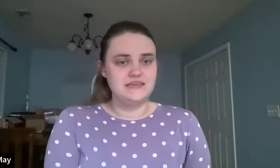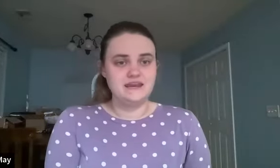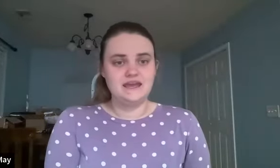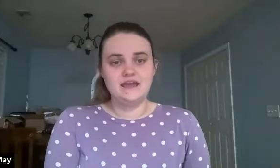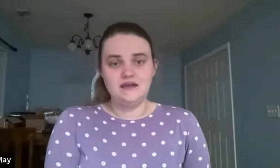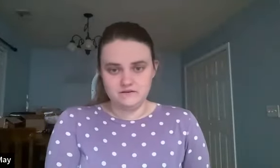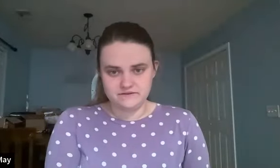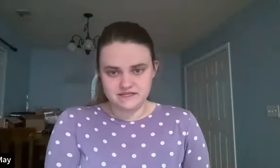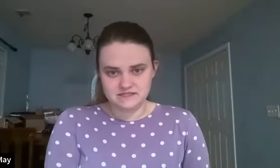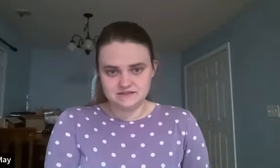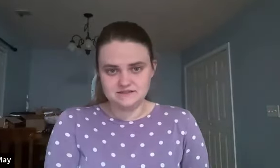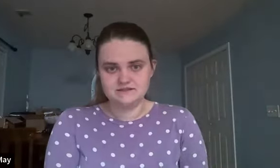then elephant,